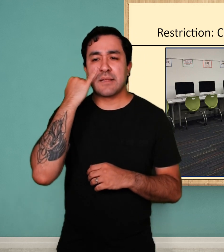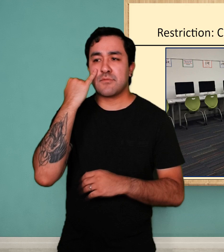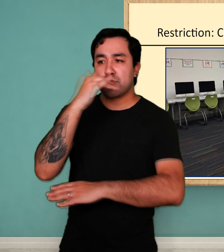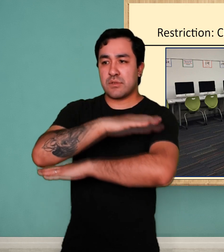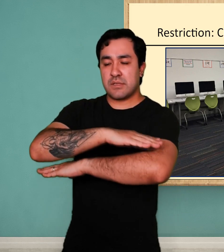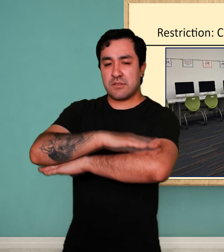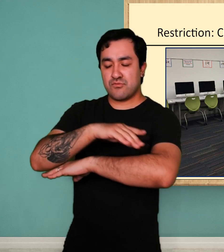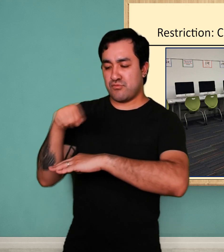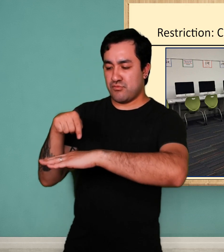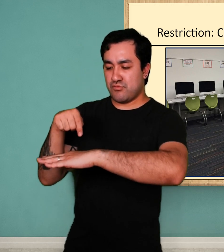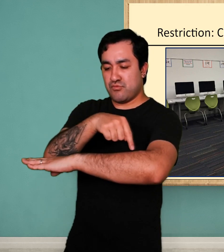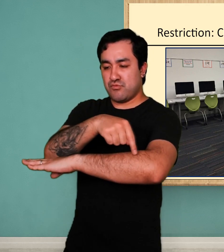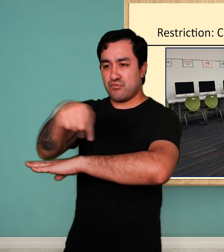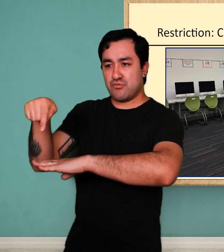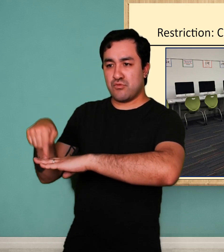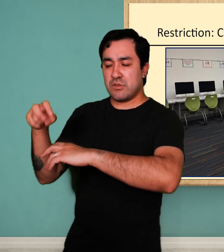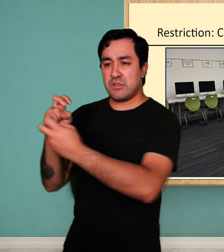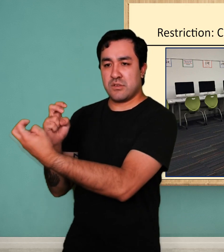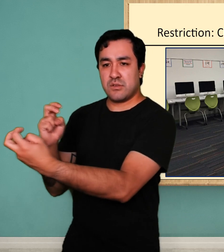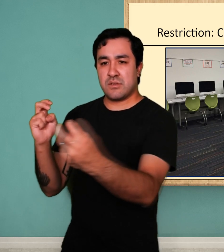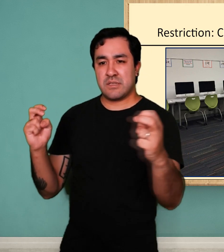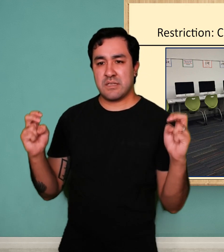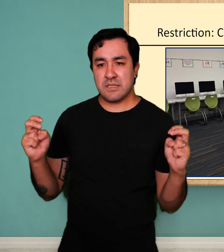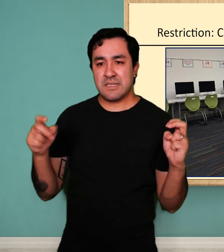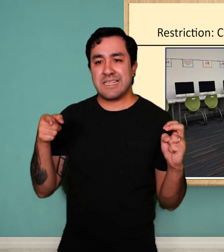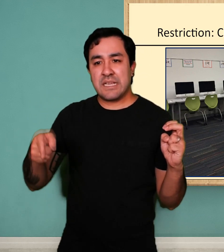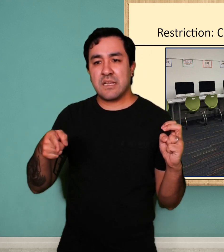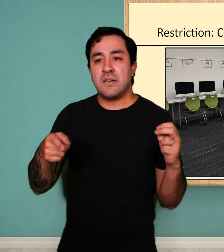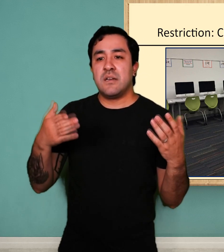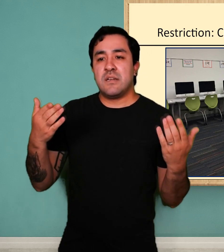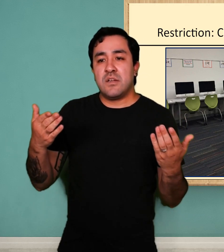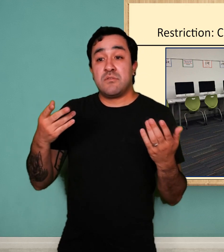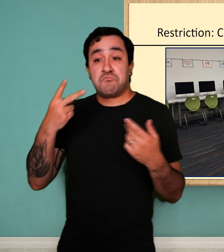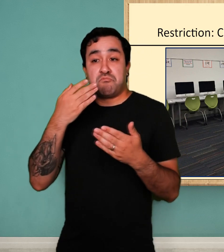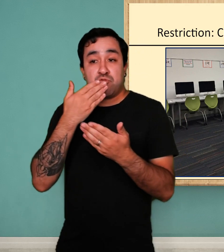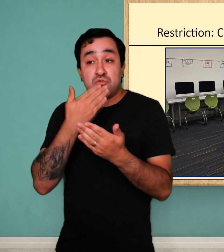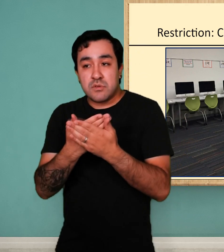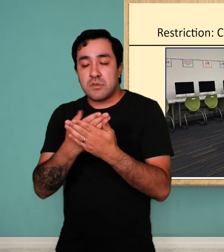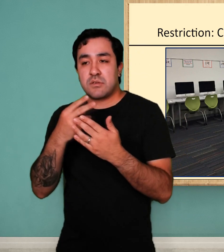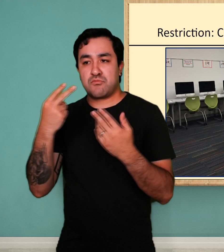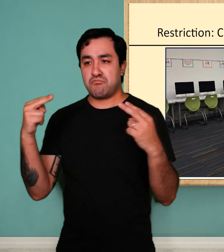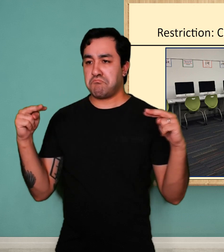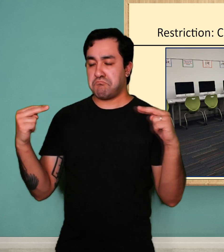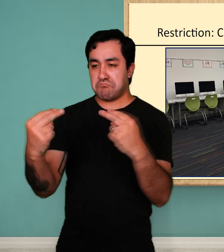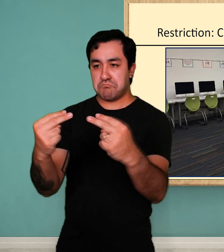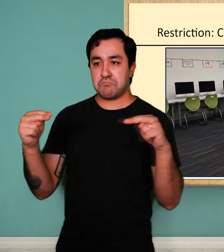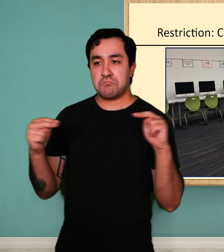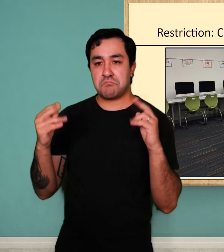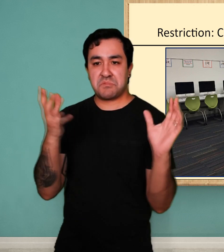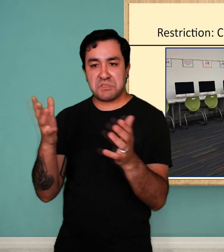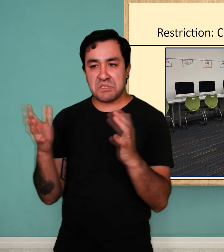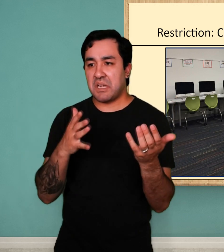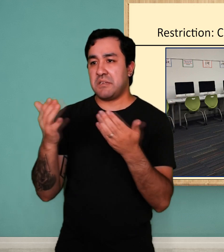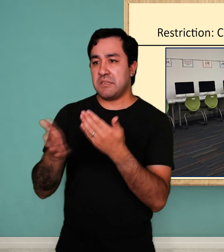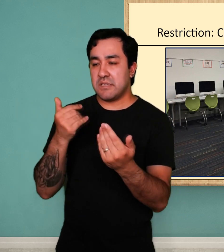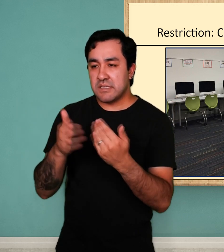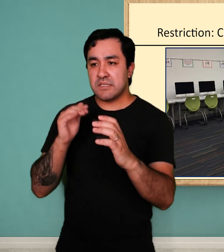could easily see and communicate with their peers, and if an interpreter had to sit with them at the table, they could still see all their peers.